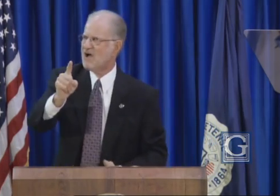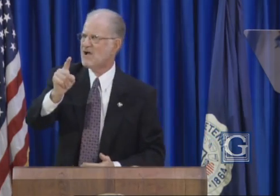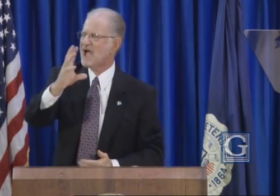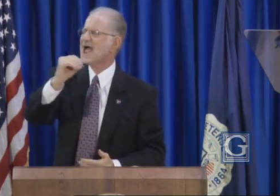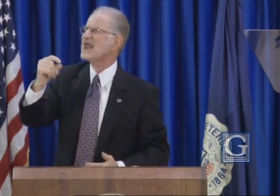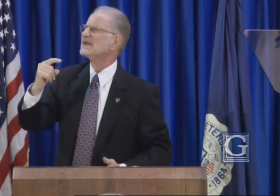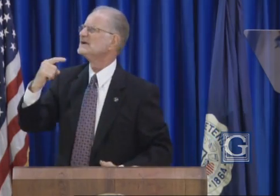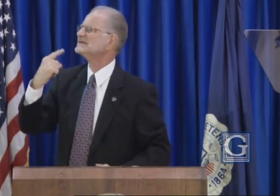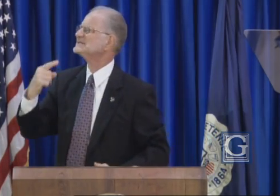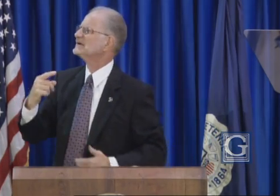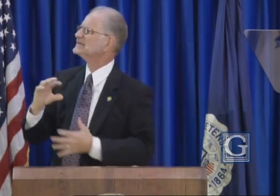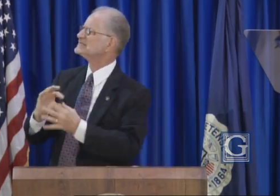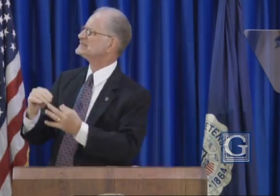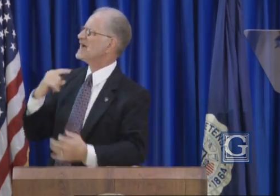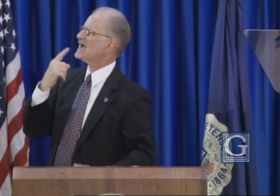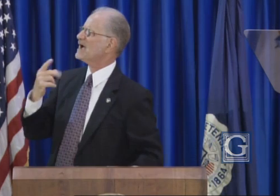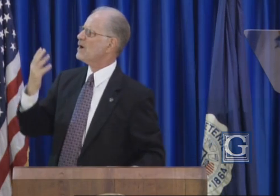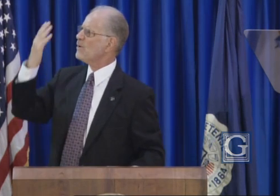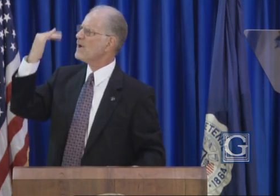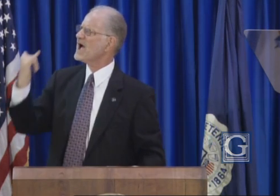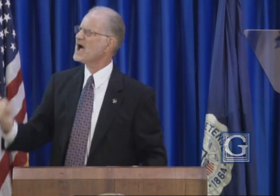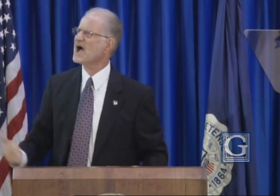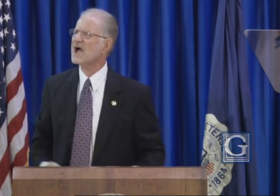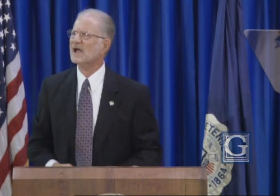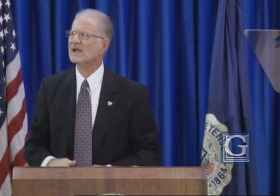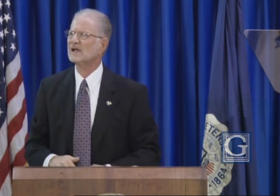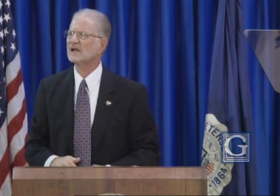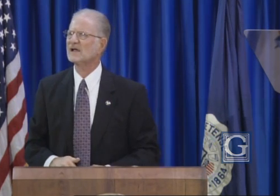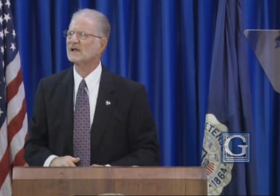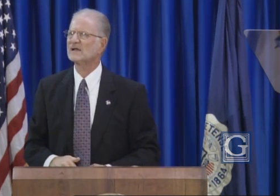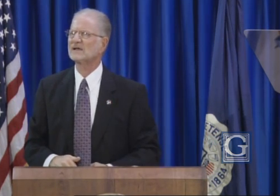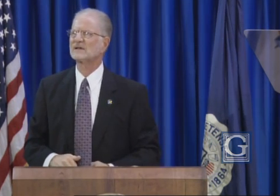see things as they are and say, 'Why?'